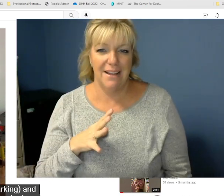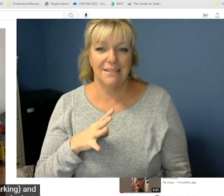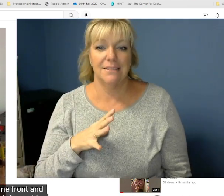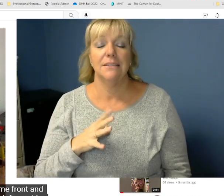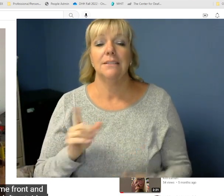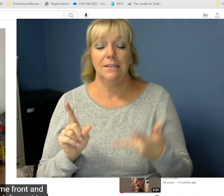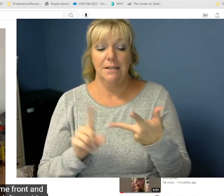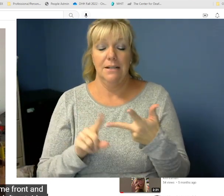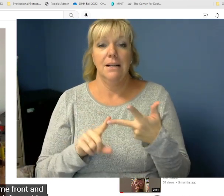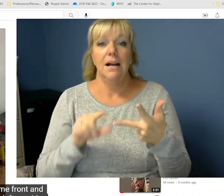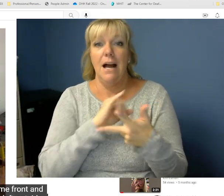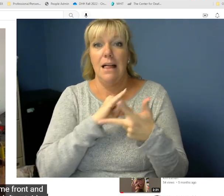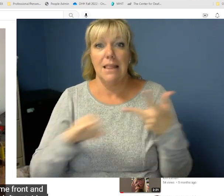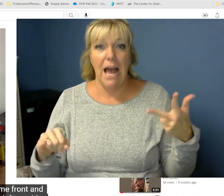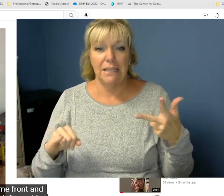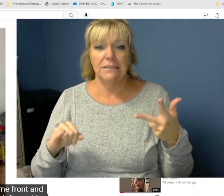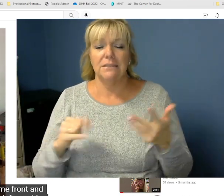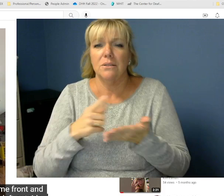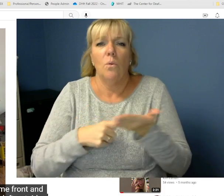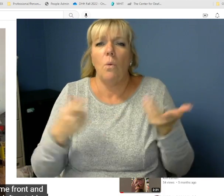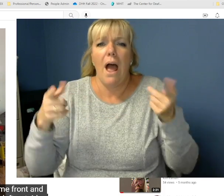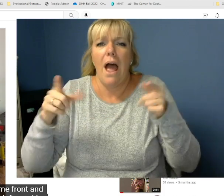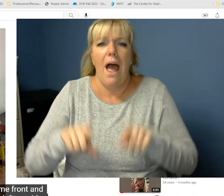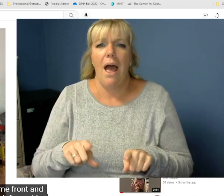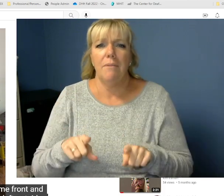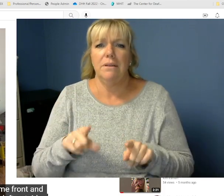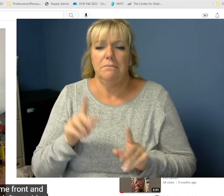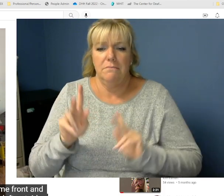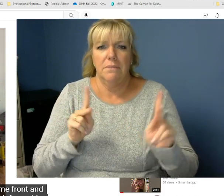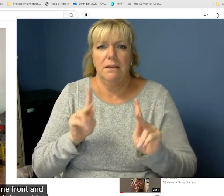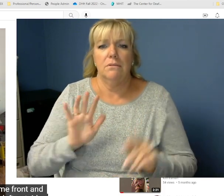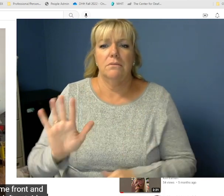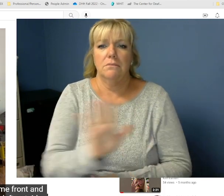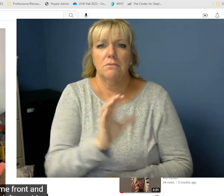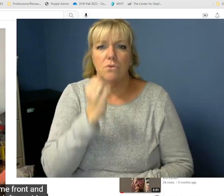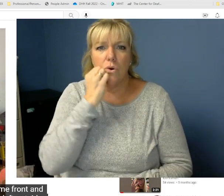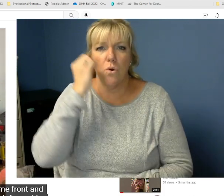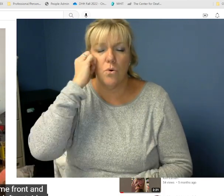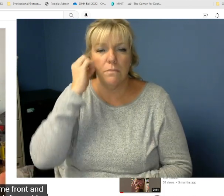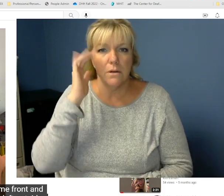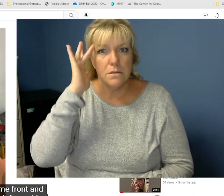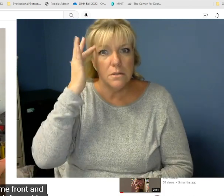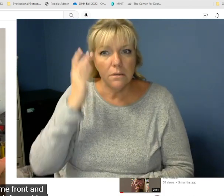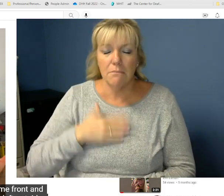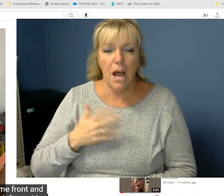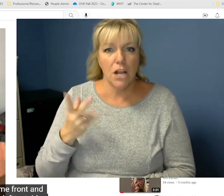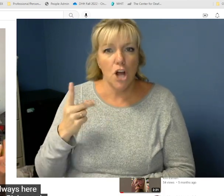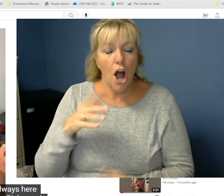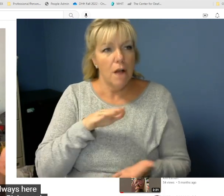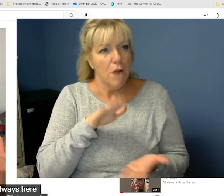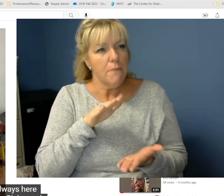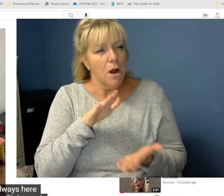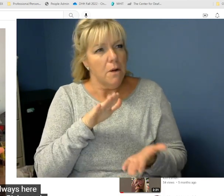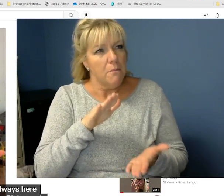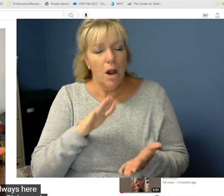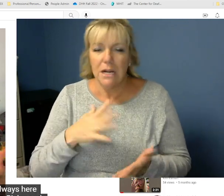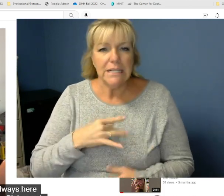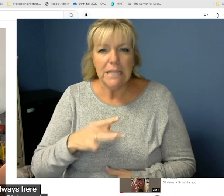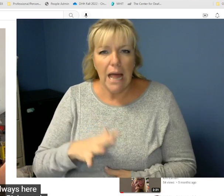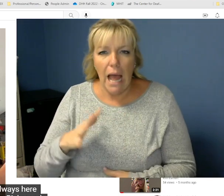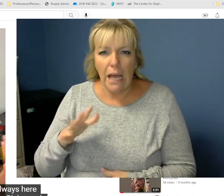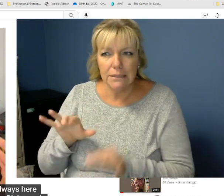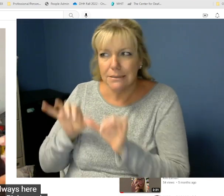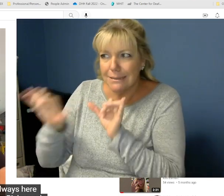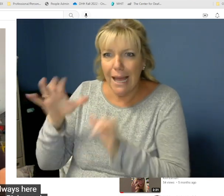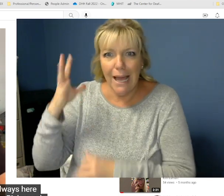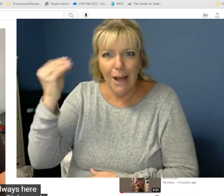thing there, we're going to look at what happens on the home front. And you can see my dog does not like being left outside because we're always home. We're